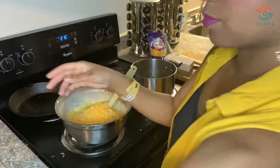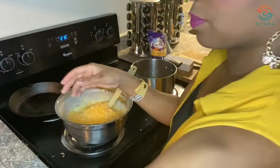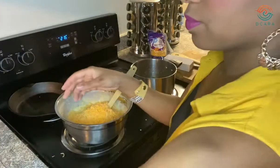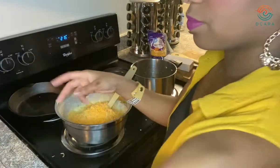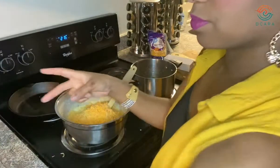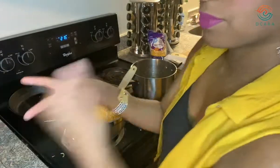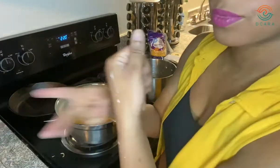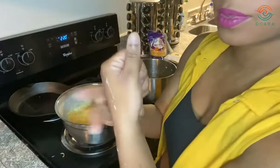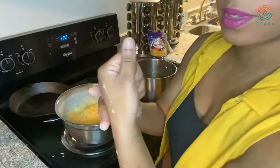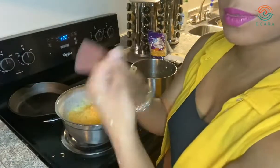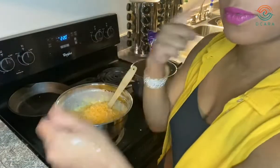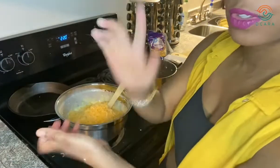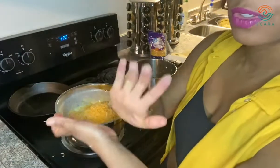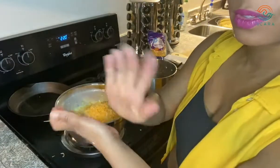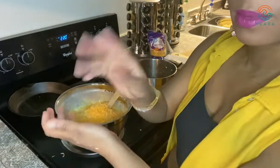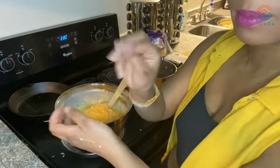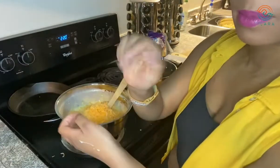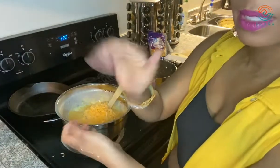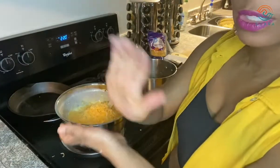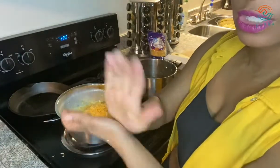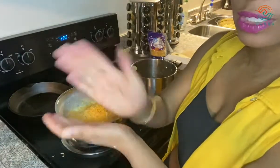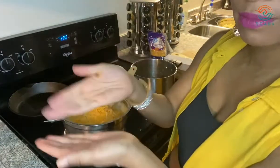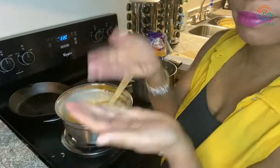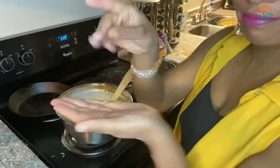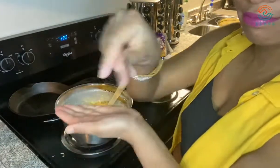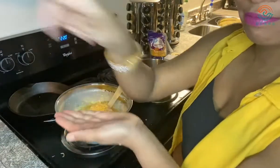Just half, and then save the other half for sprinkling over the top of the